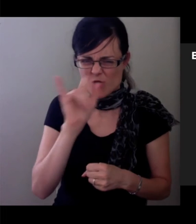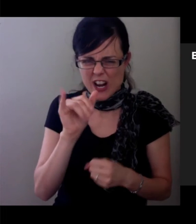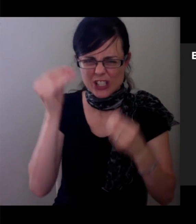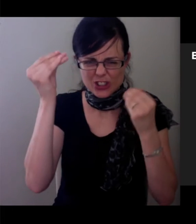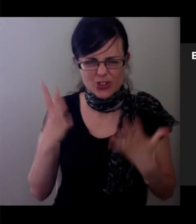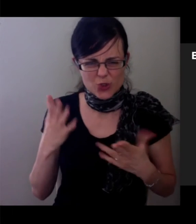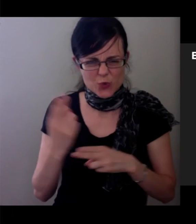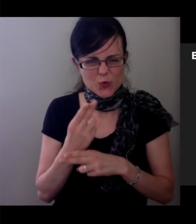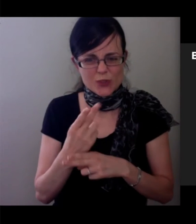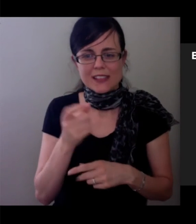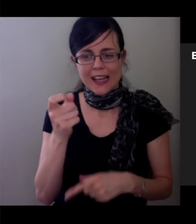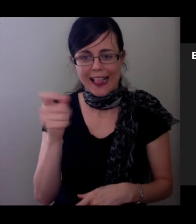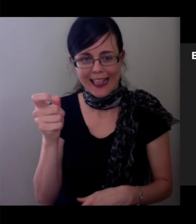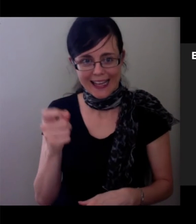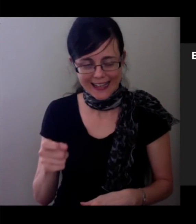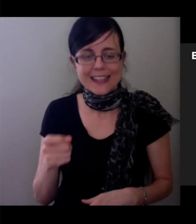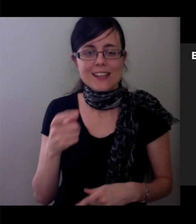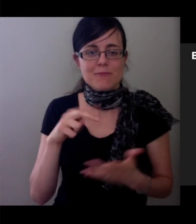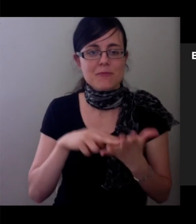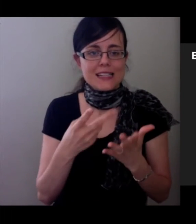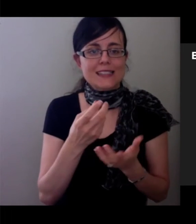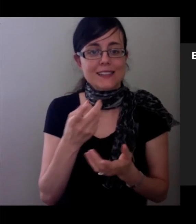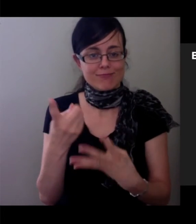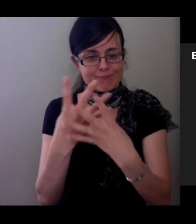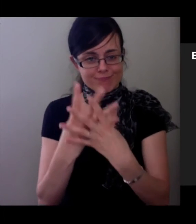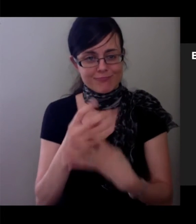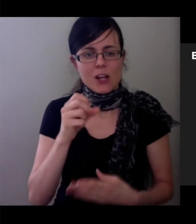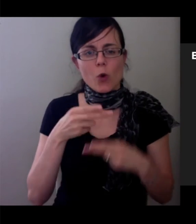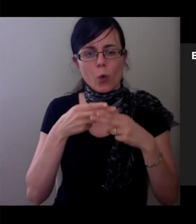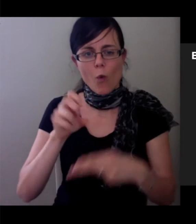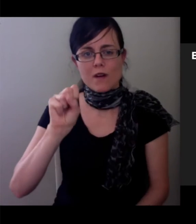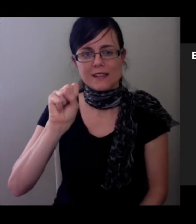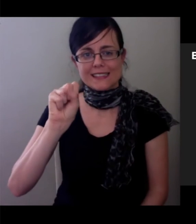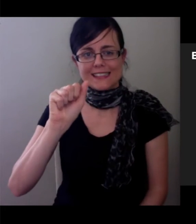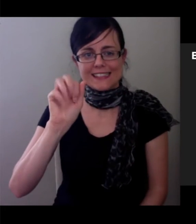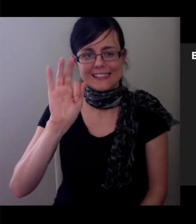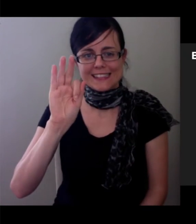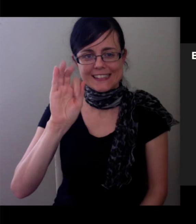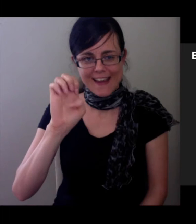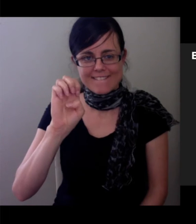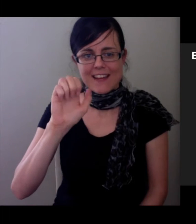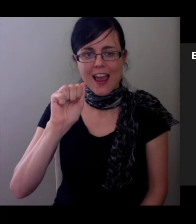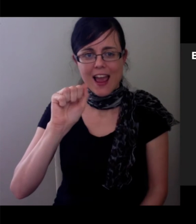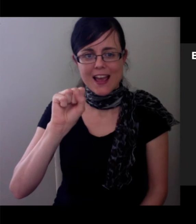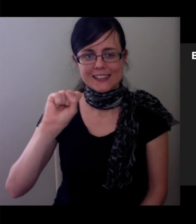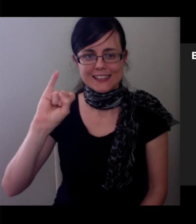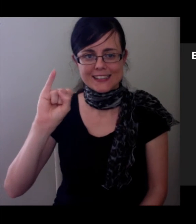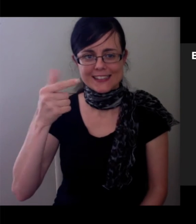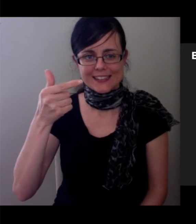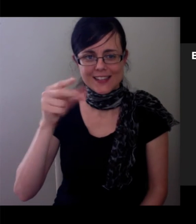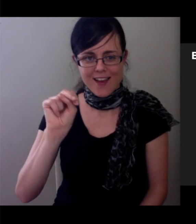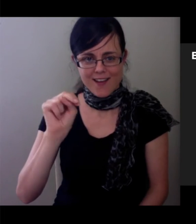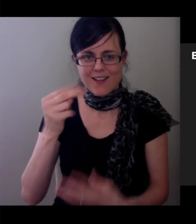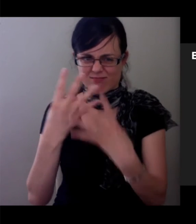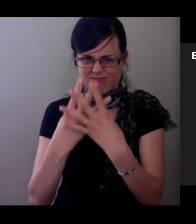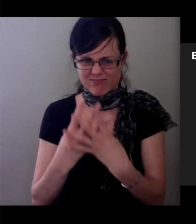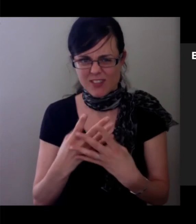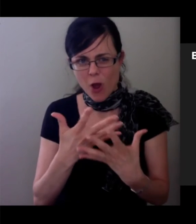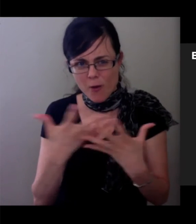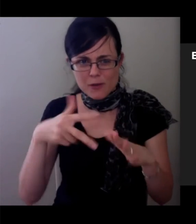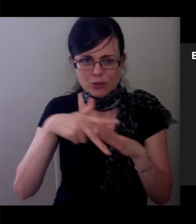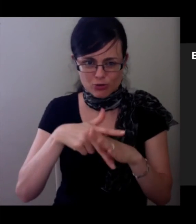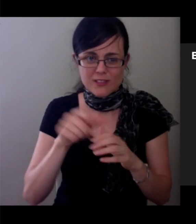add another image of that, but I just wanted to show you something that teachers use called Safe Assign to check for